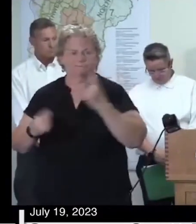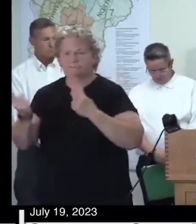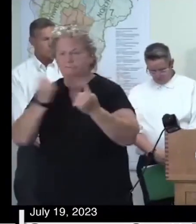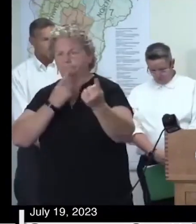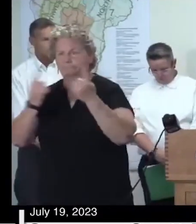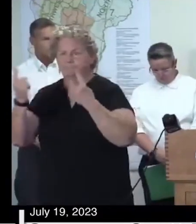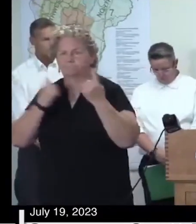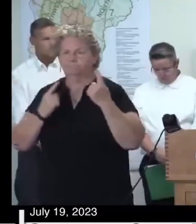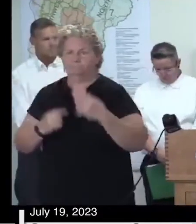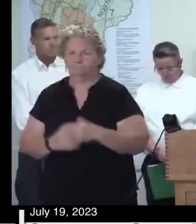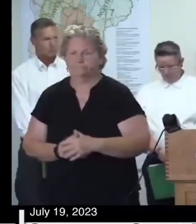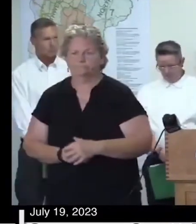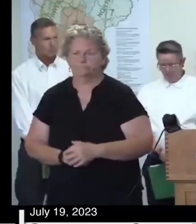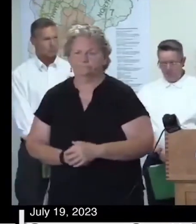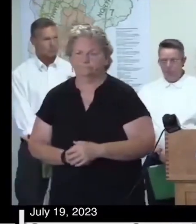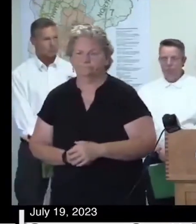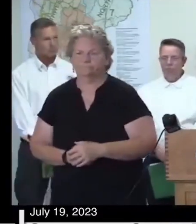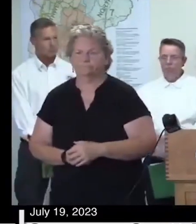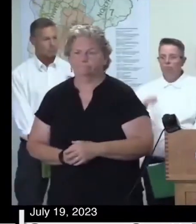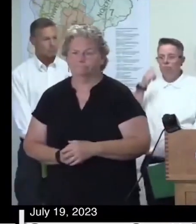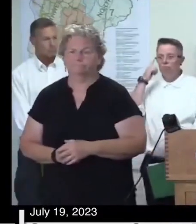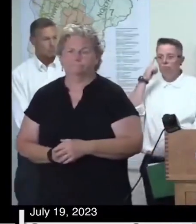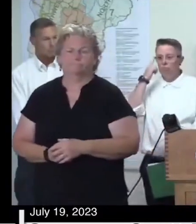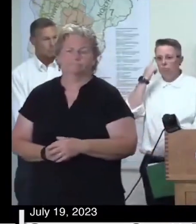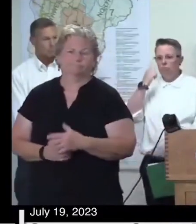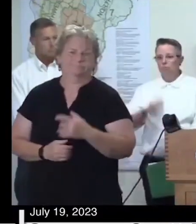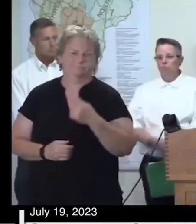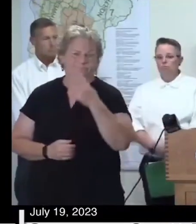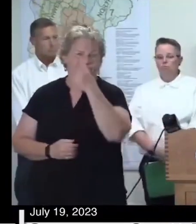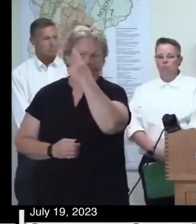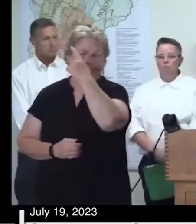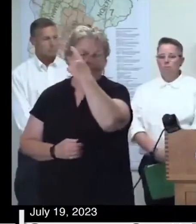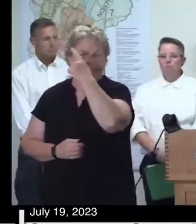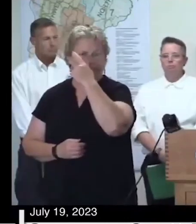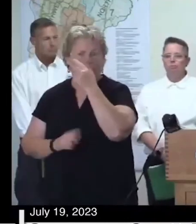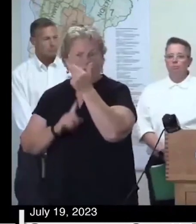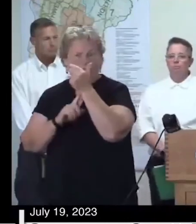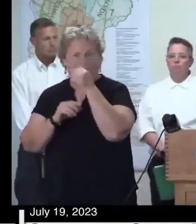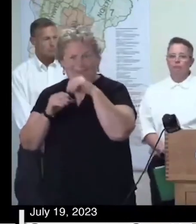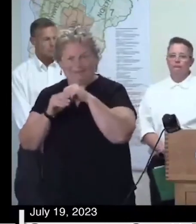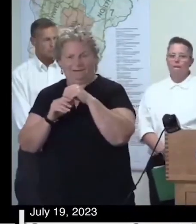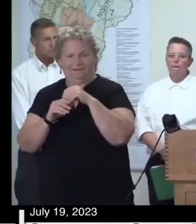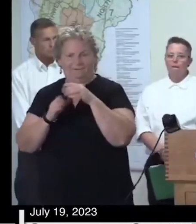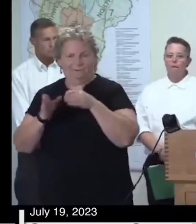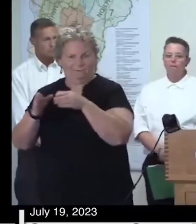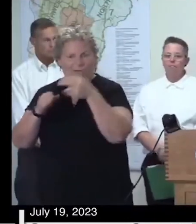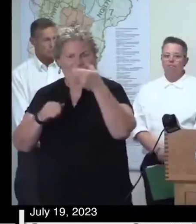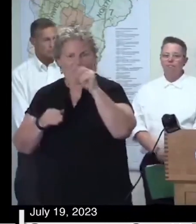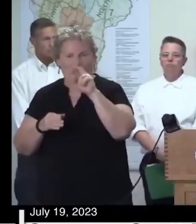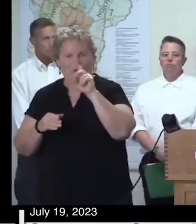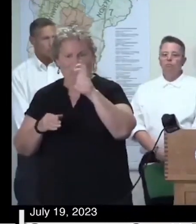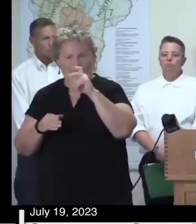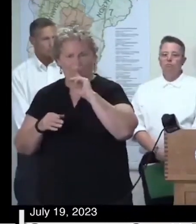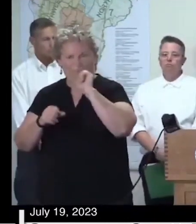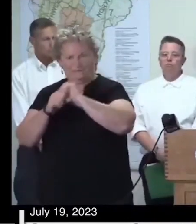river. And the owners were there that I've seen. They've had